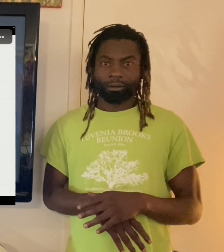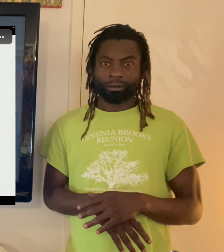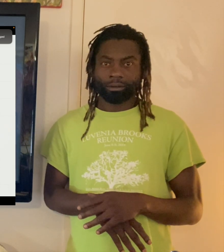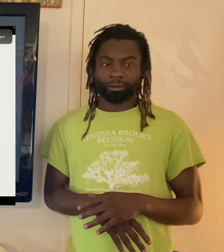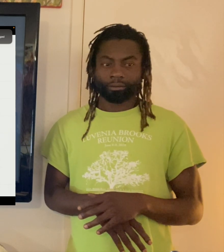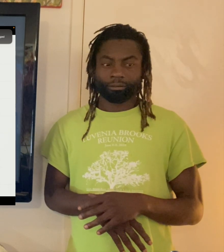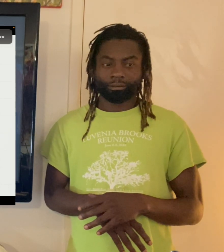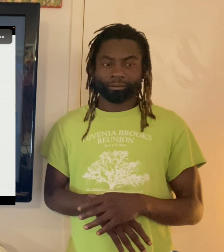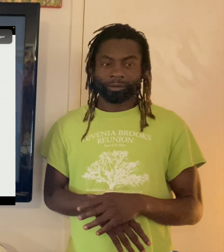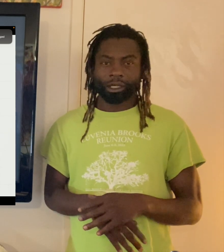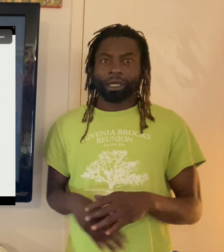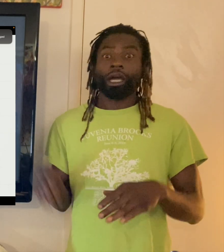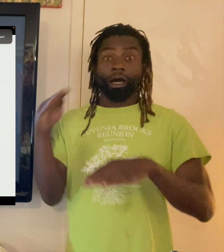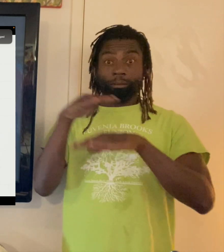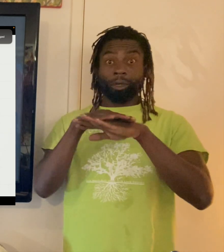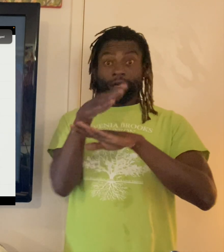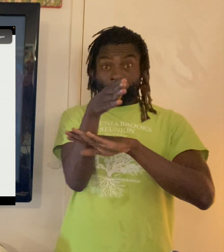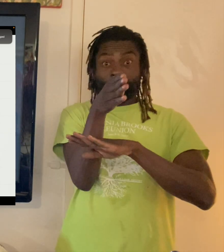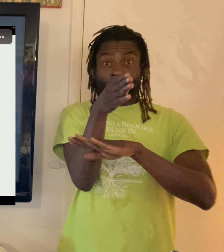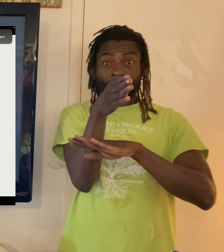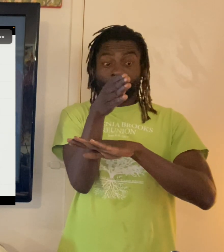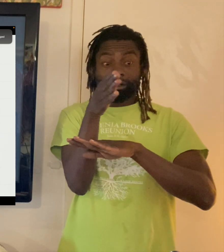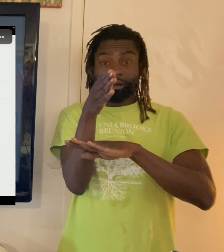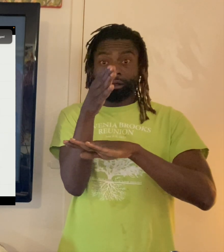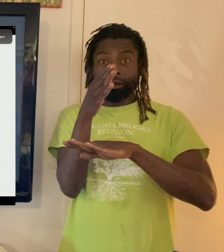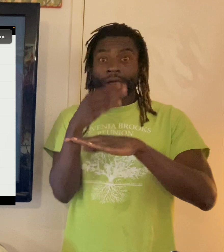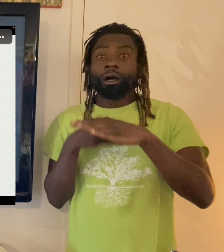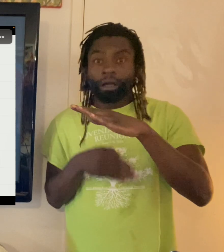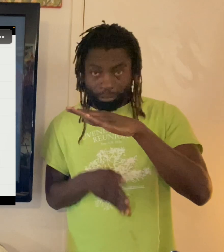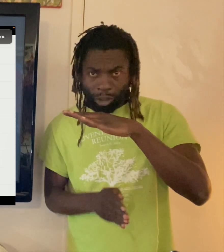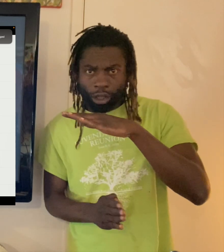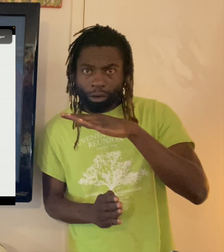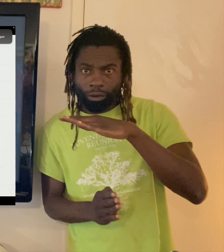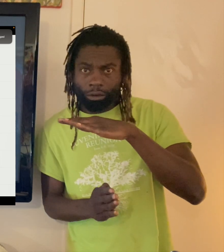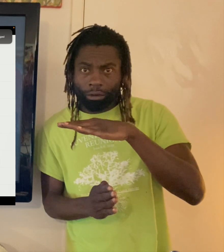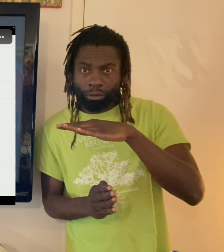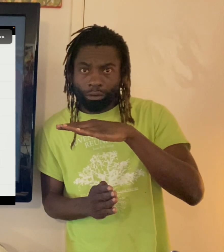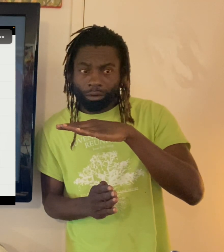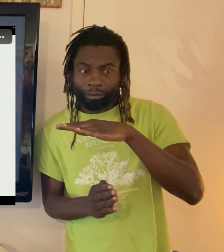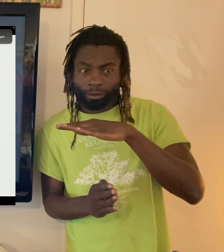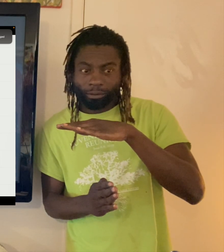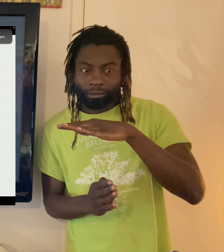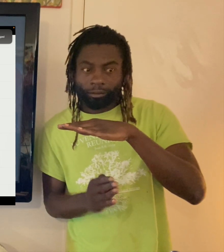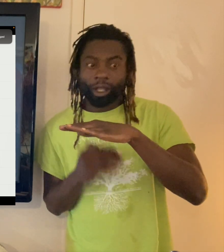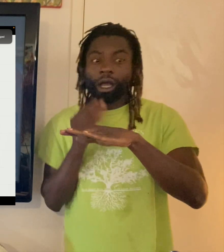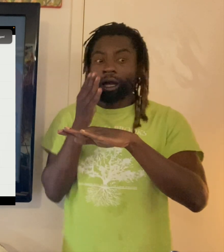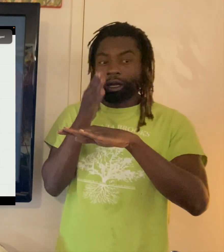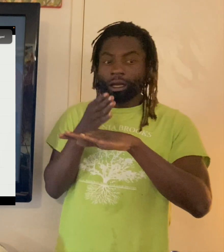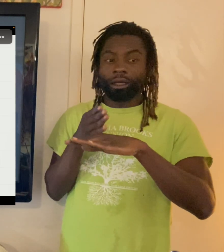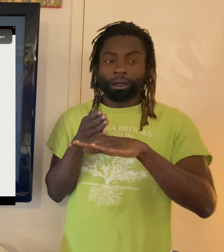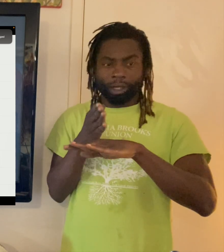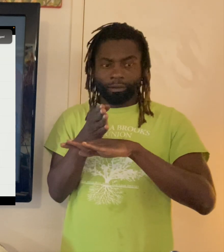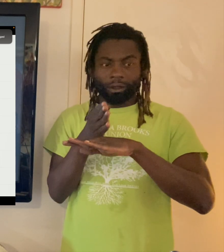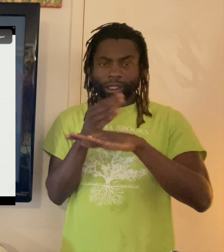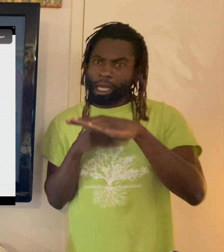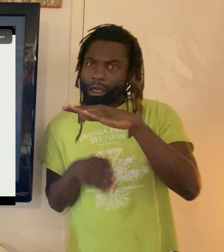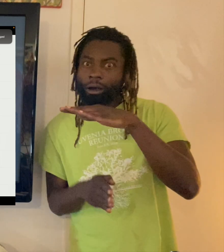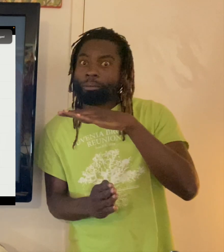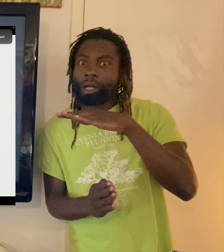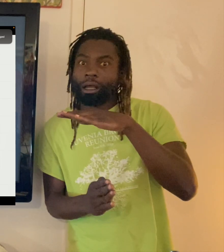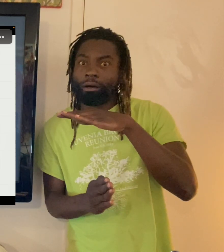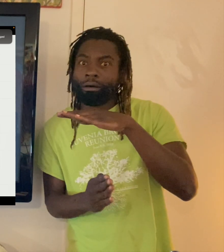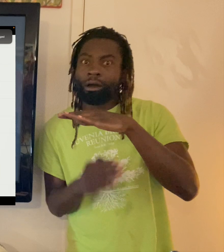now, the monster is above me. Oh, and now the monster is below me. And now it is